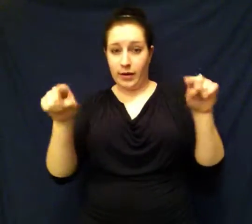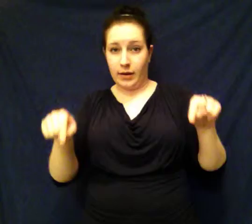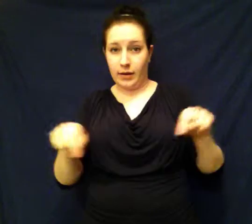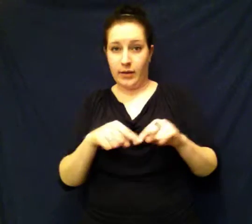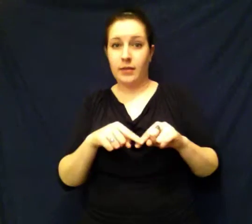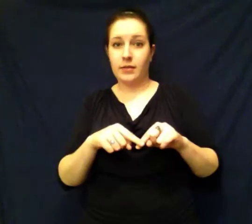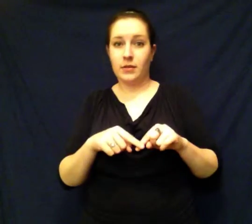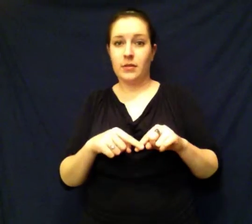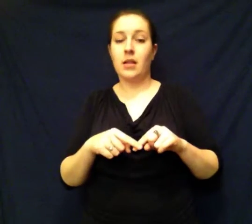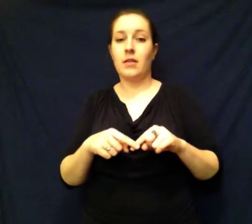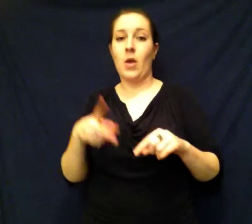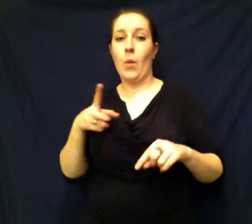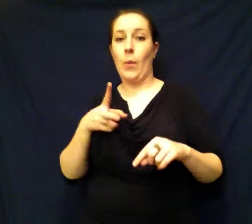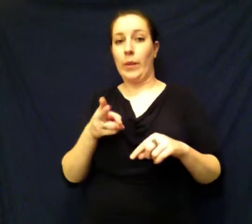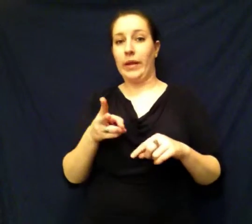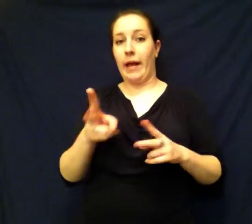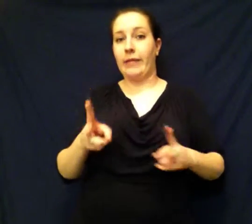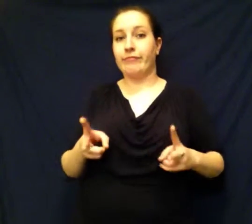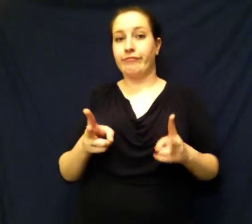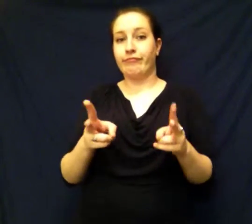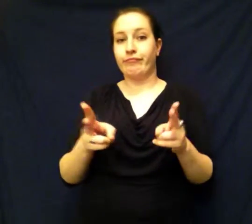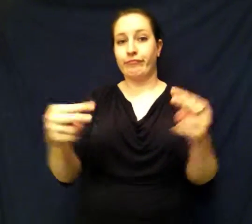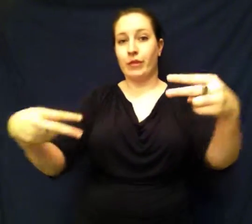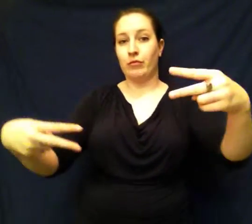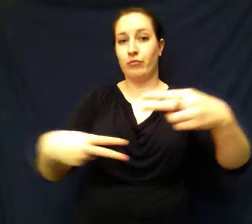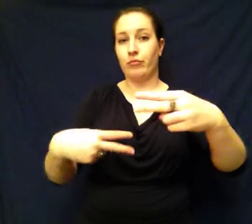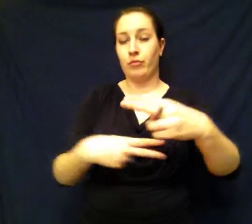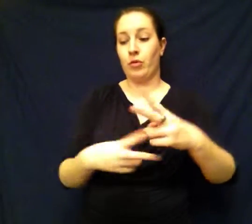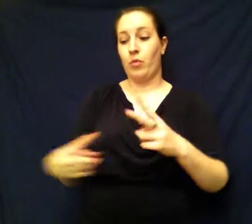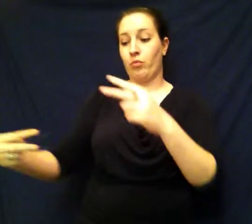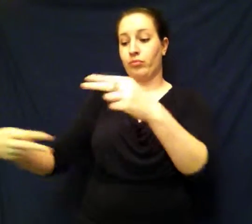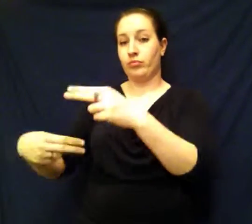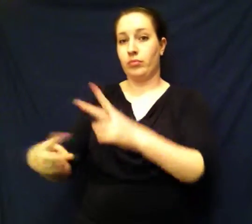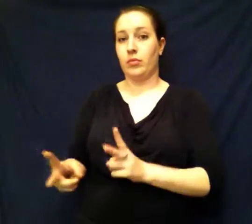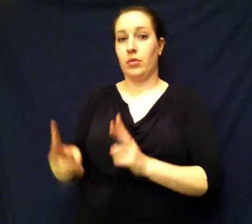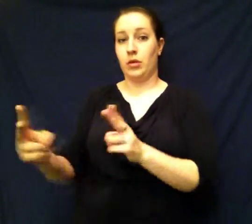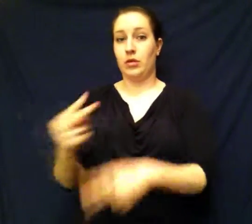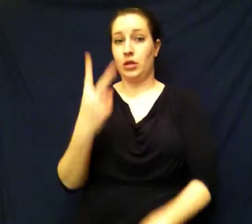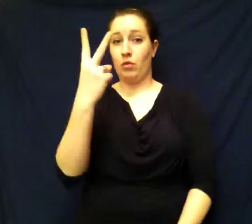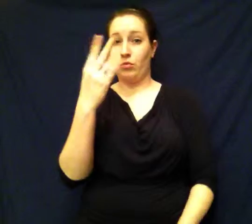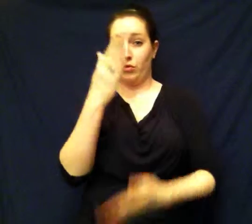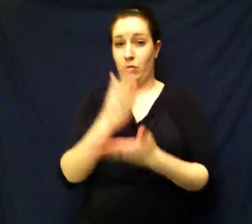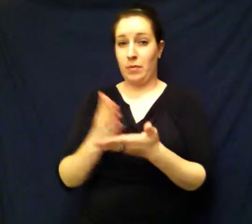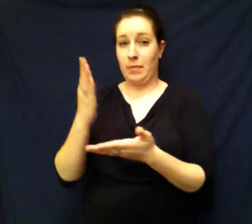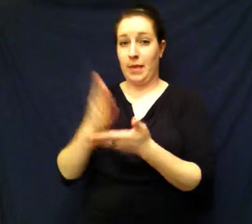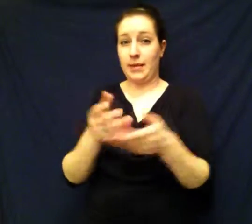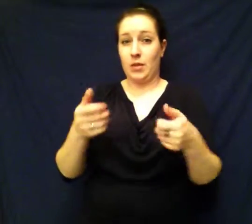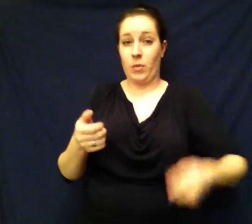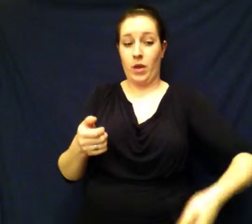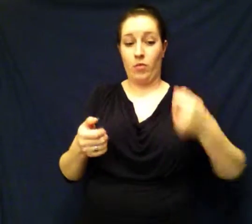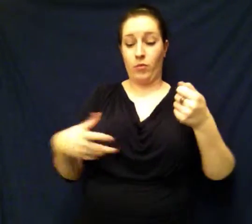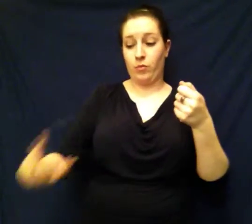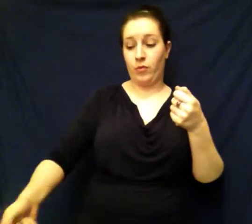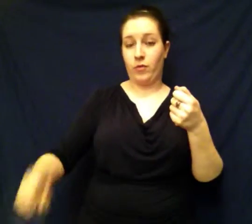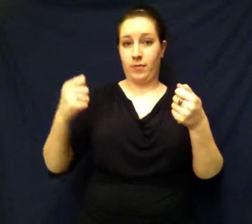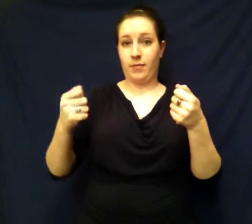which is 4 to 6 inches thick. Once we remove that, we're now going down by hand, first with a shovel and then with an auger,